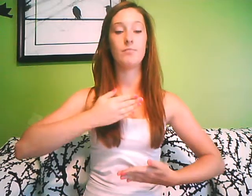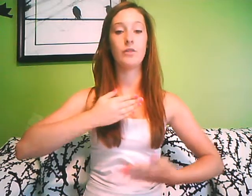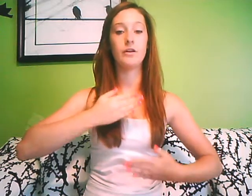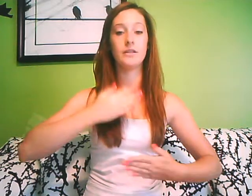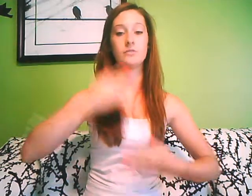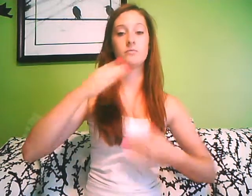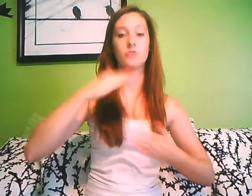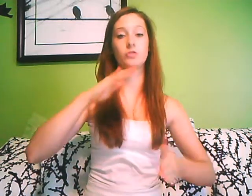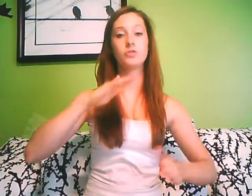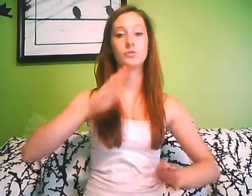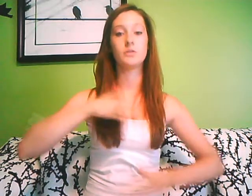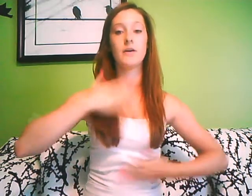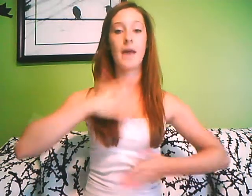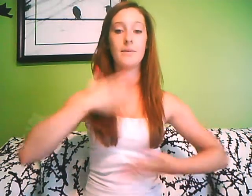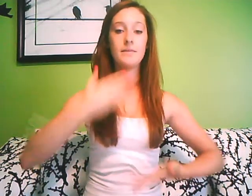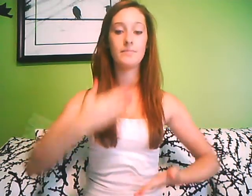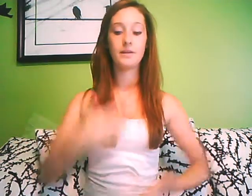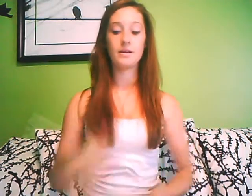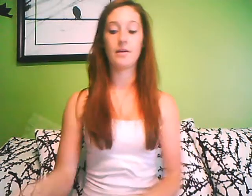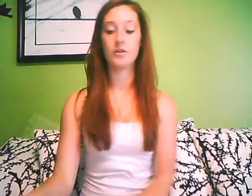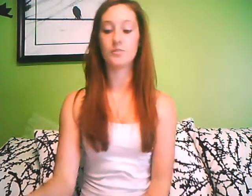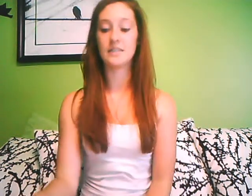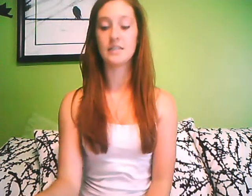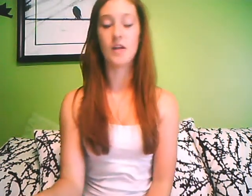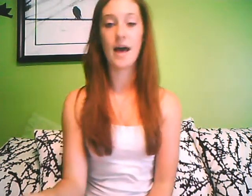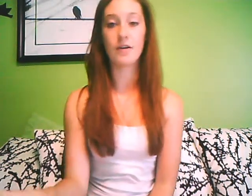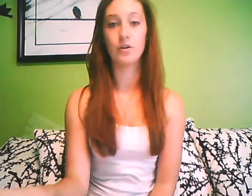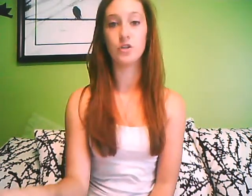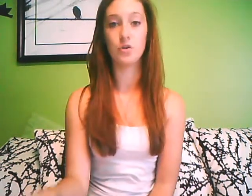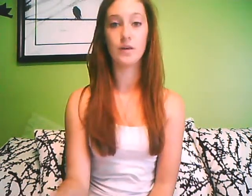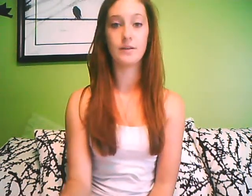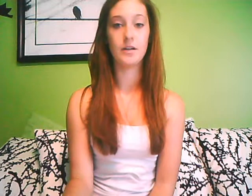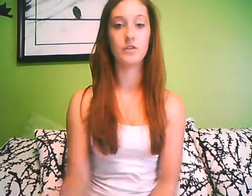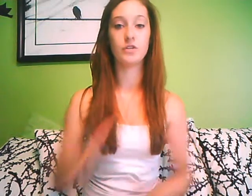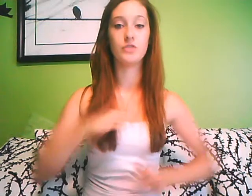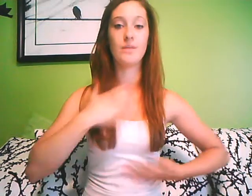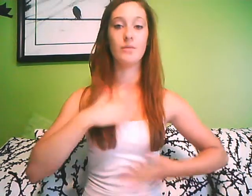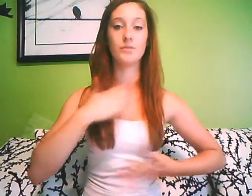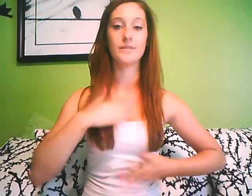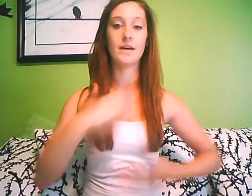upward in circles. Happy. That also means glad or enjoy, and you usually do that multiple times.